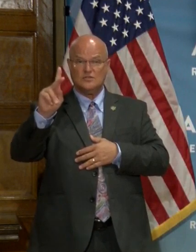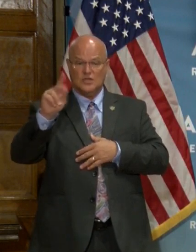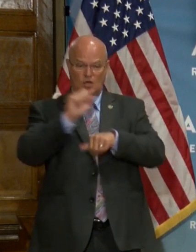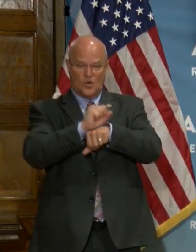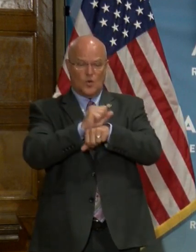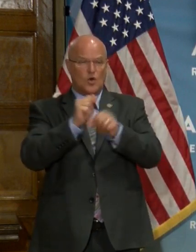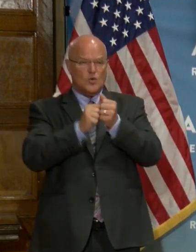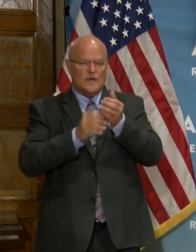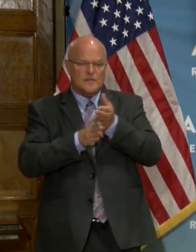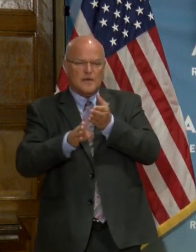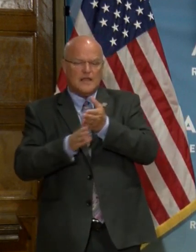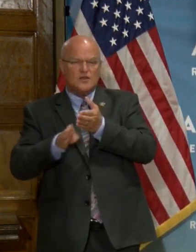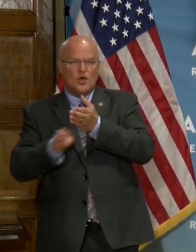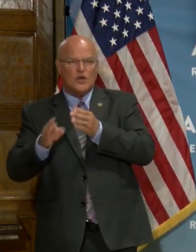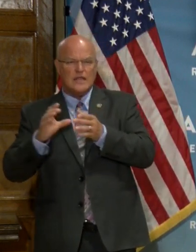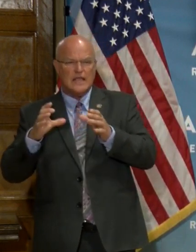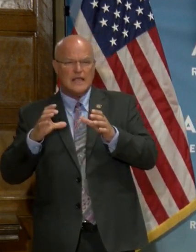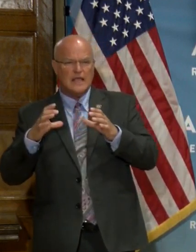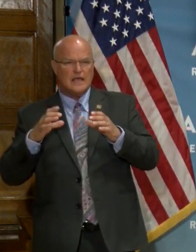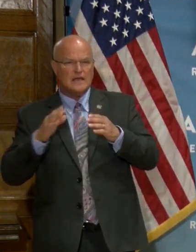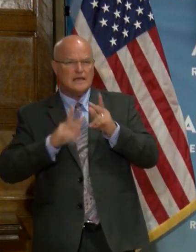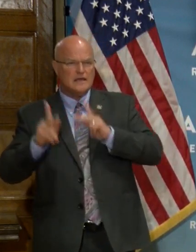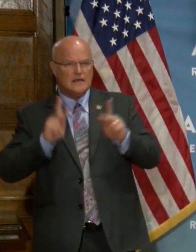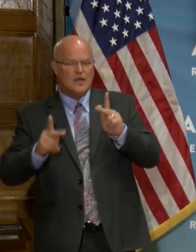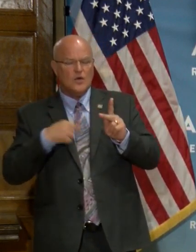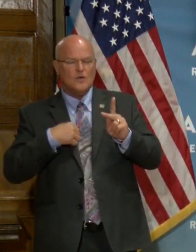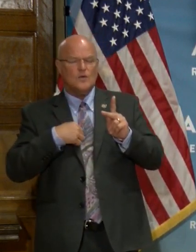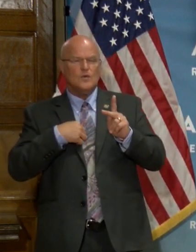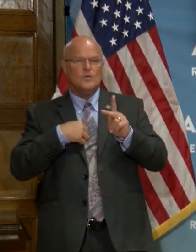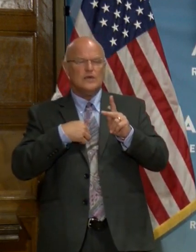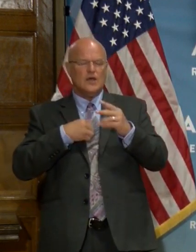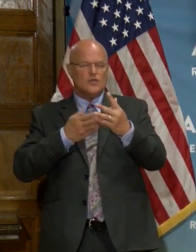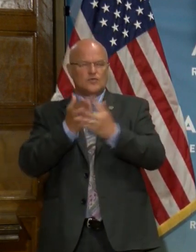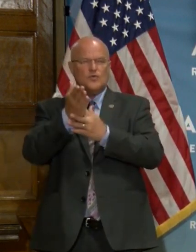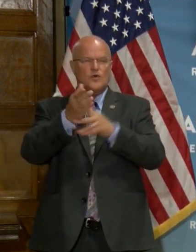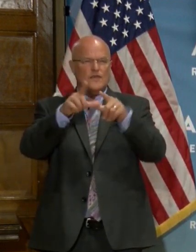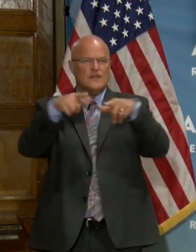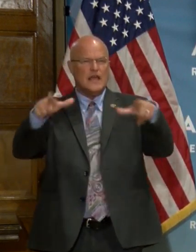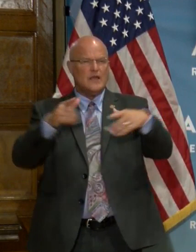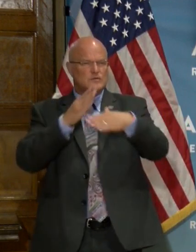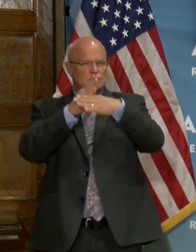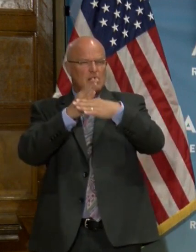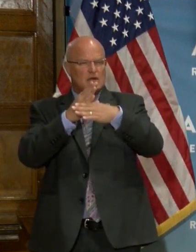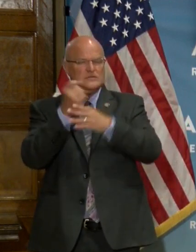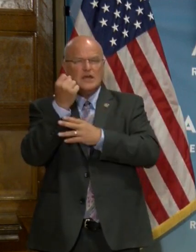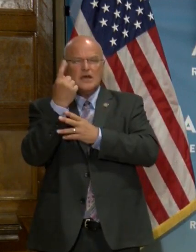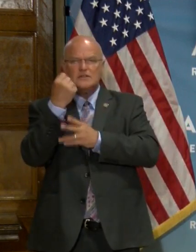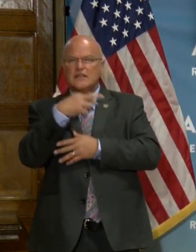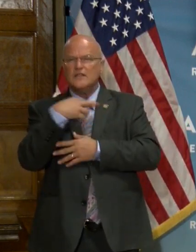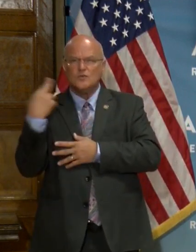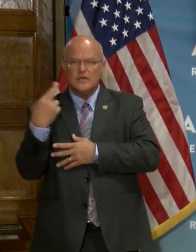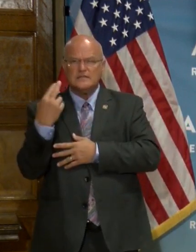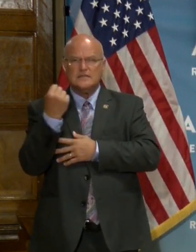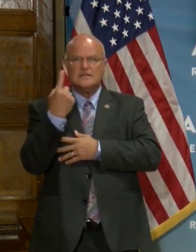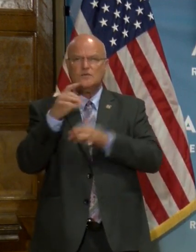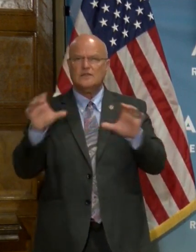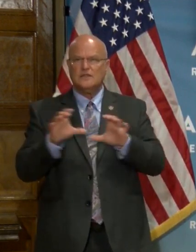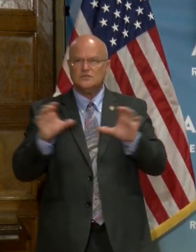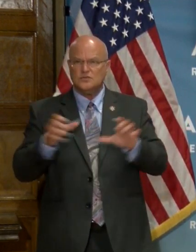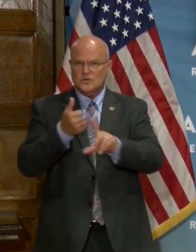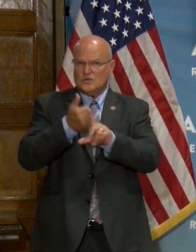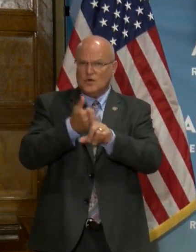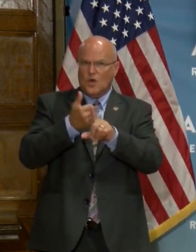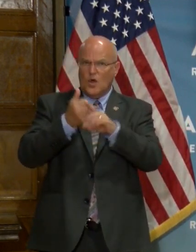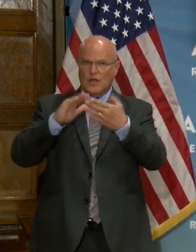work with the minority communities, that we overcome the language barriers. They understand the risk. They understand what they can do in their